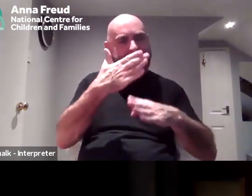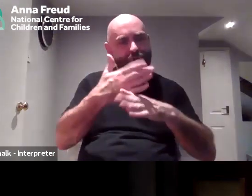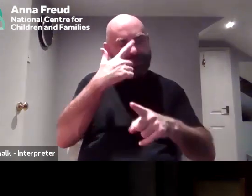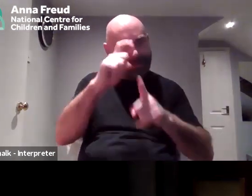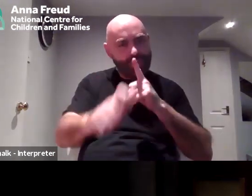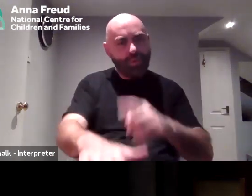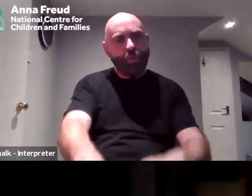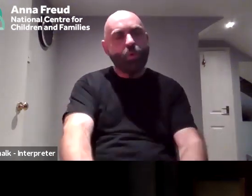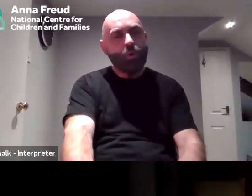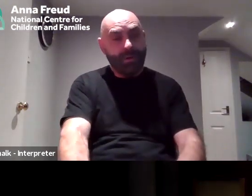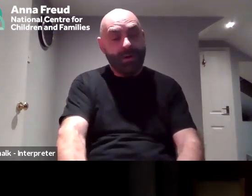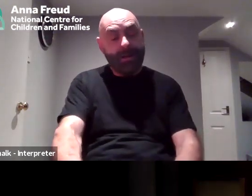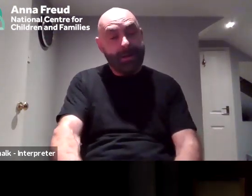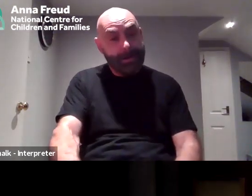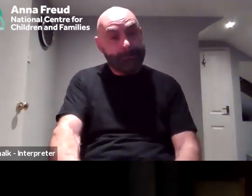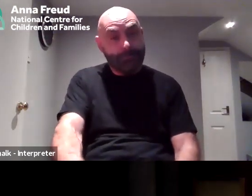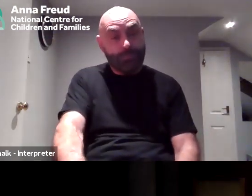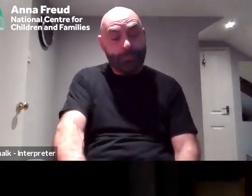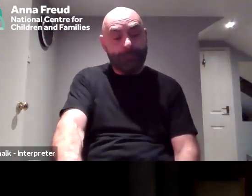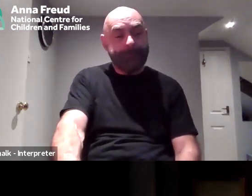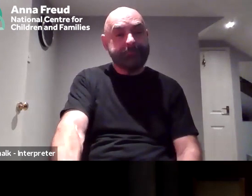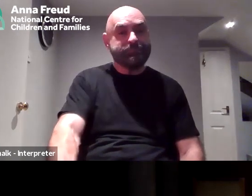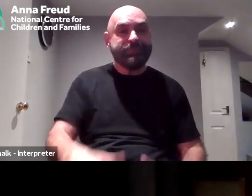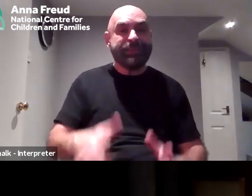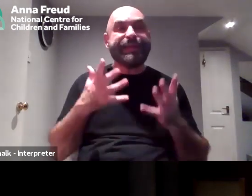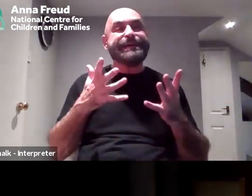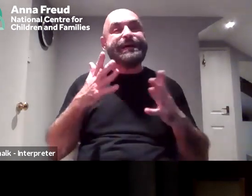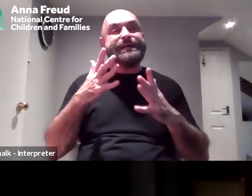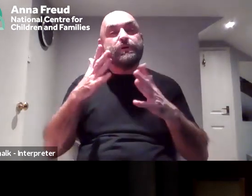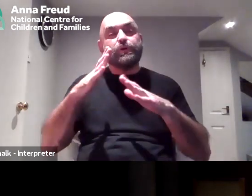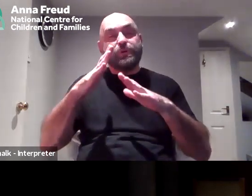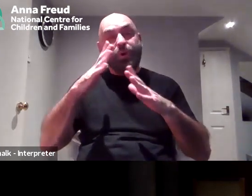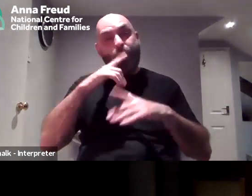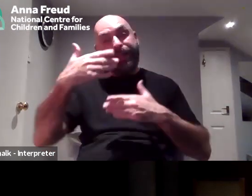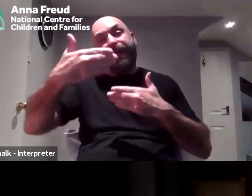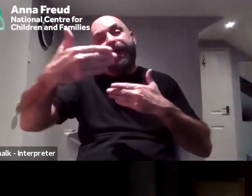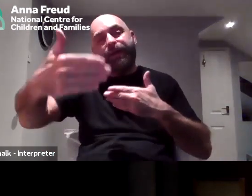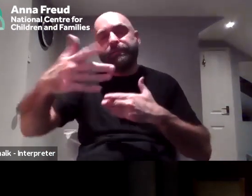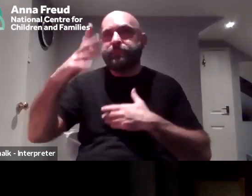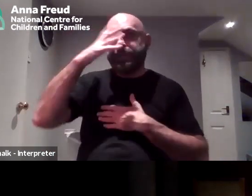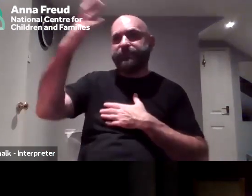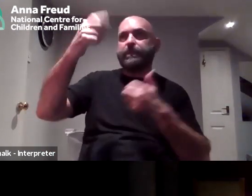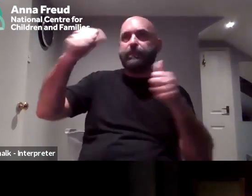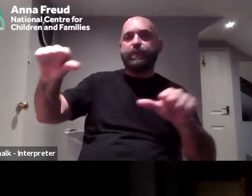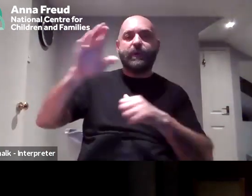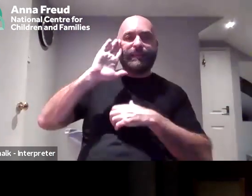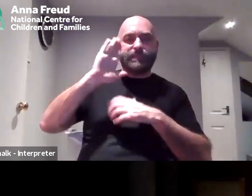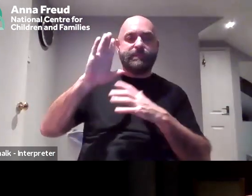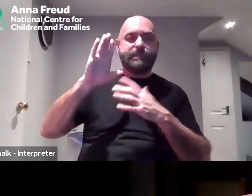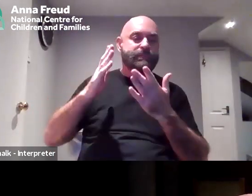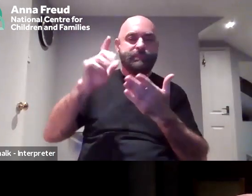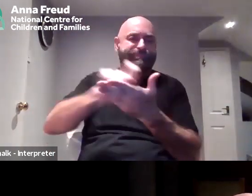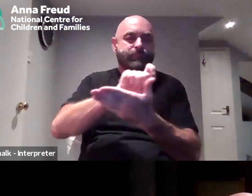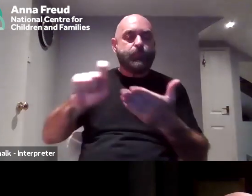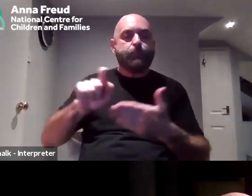more likely we are to get a government that listens. Mm-hmm. Okay, and